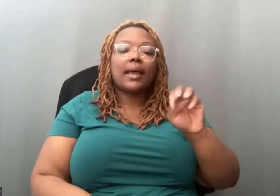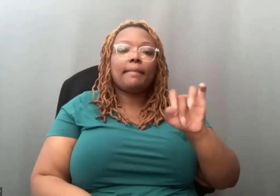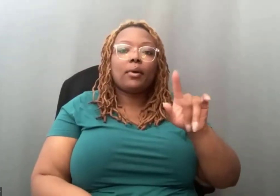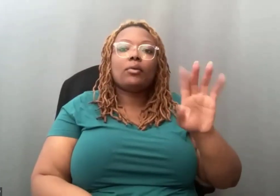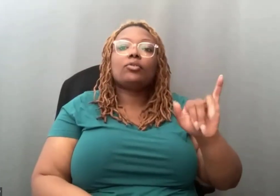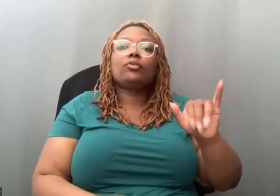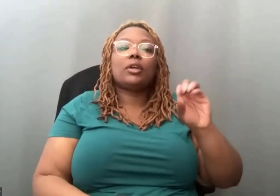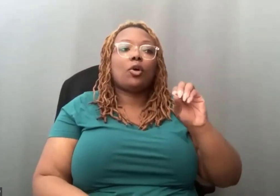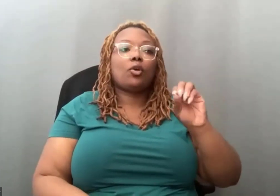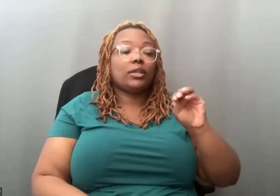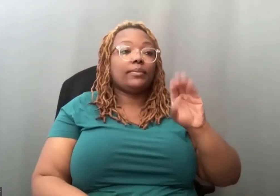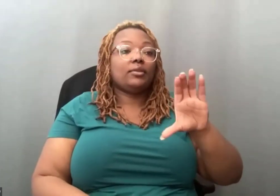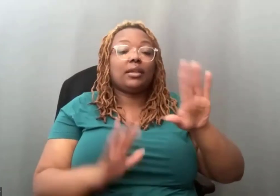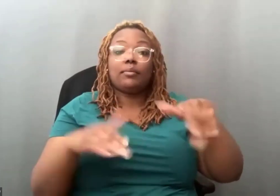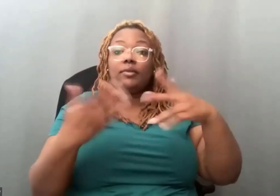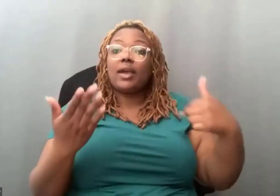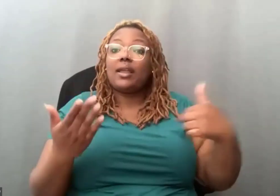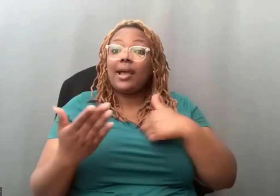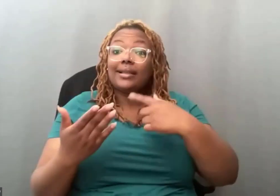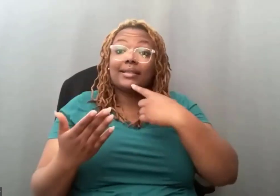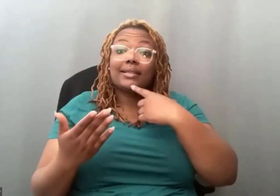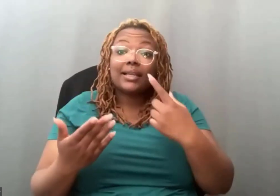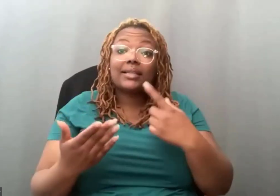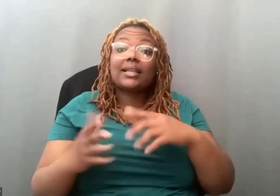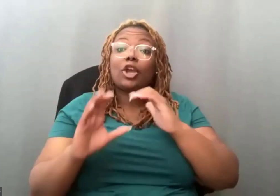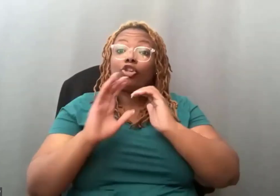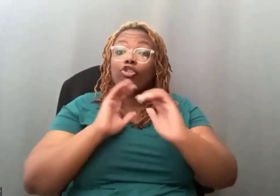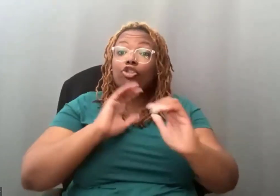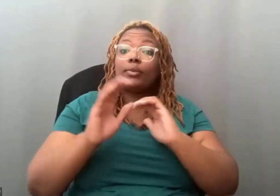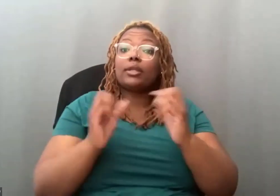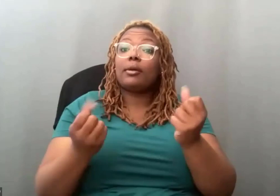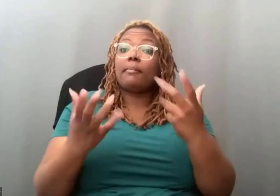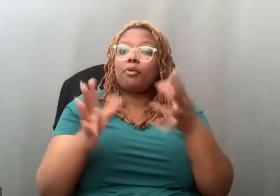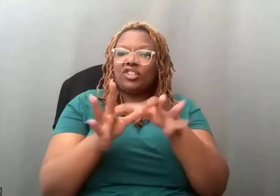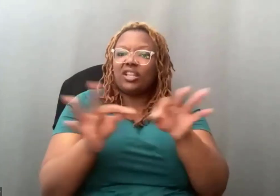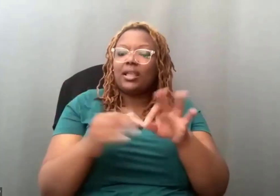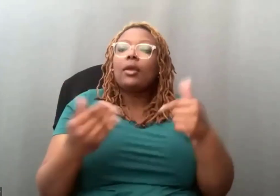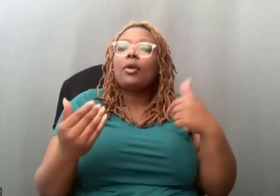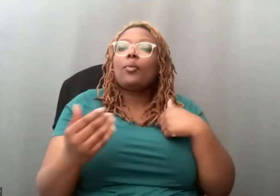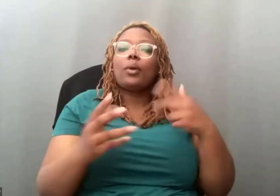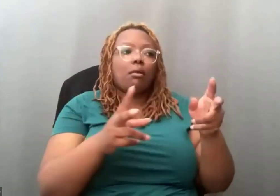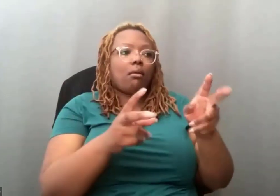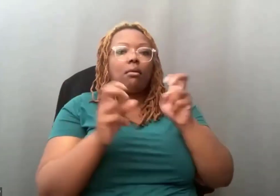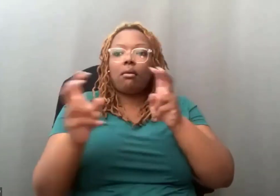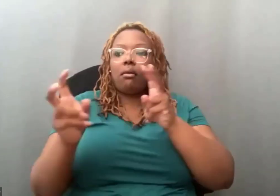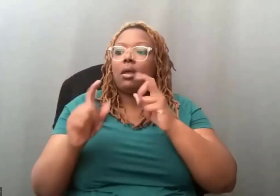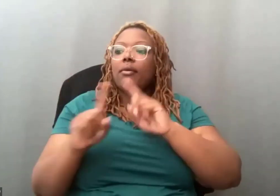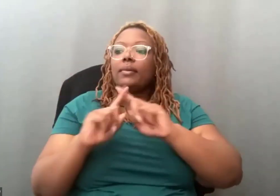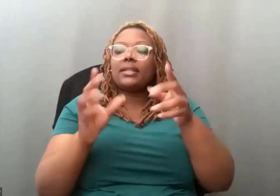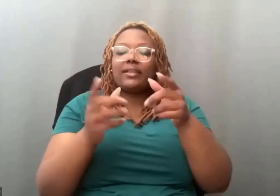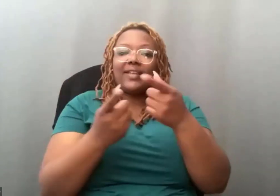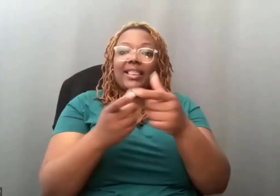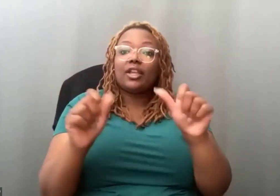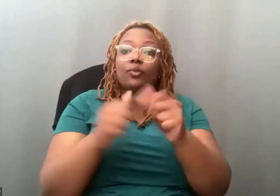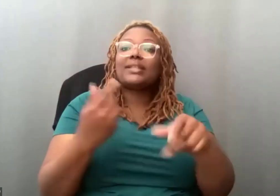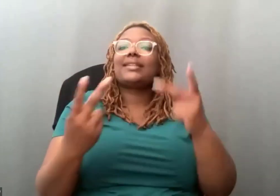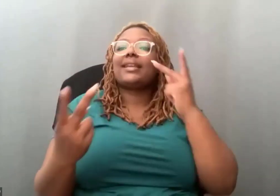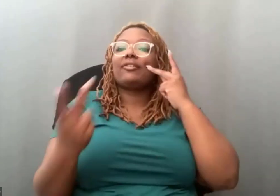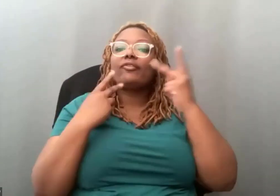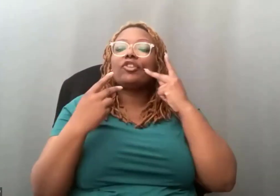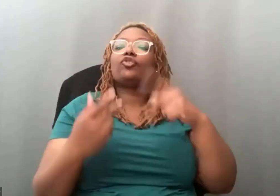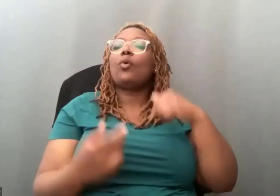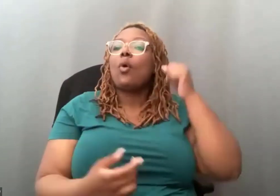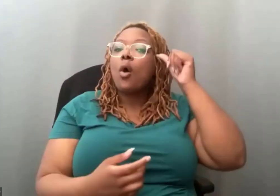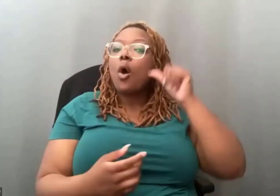given us from this writing states that communication is multimodal when it draws on a combination of linguistic, visual,